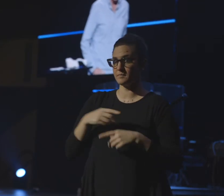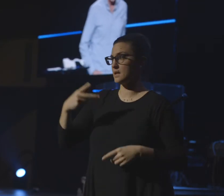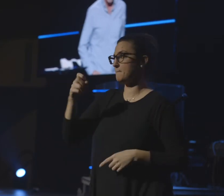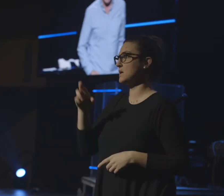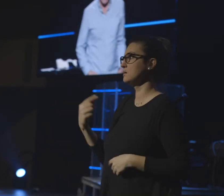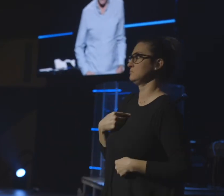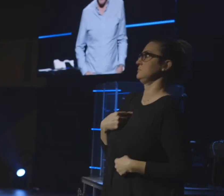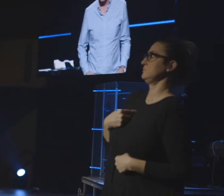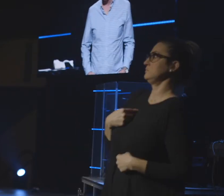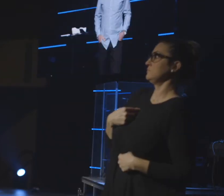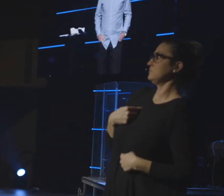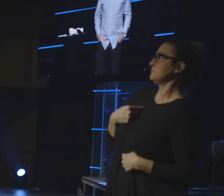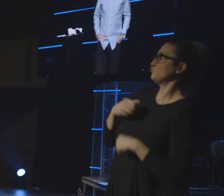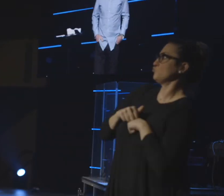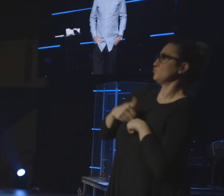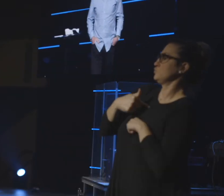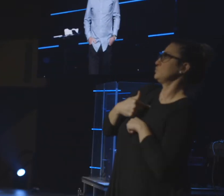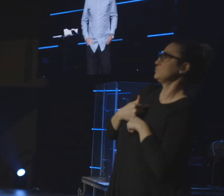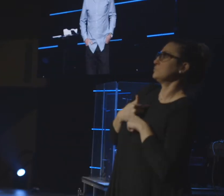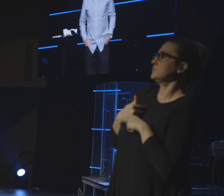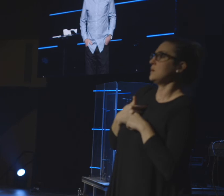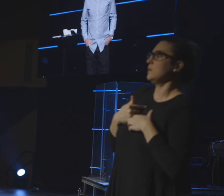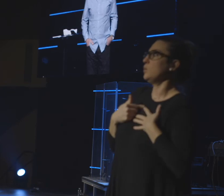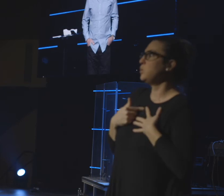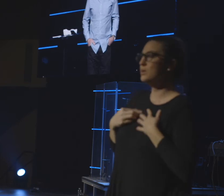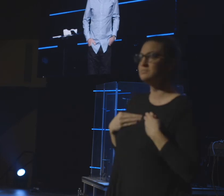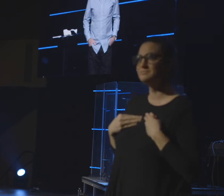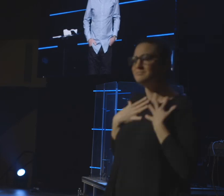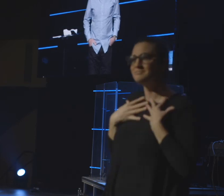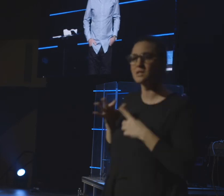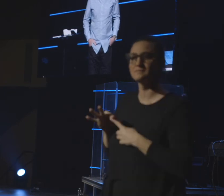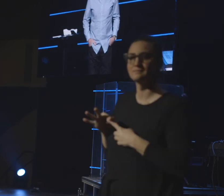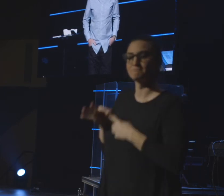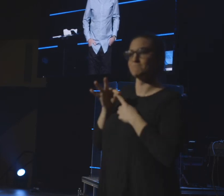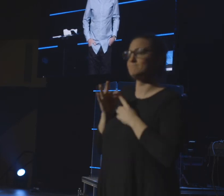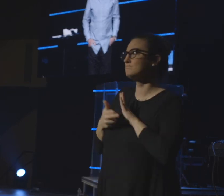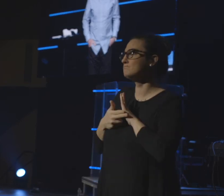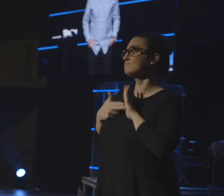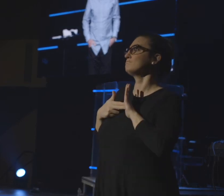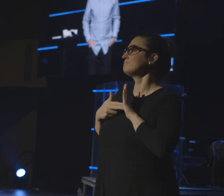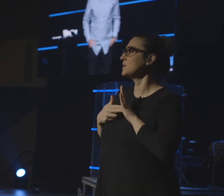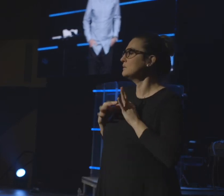that within a year or so, Peter's faith and his life completely implode.